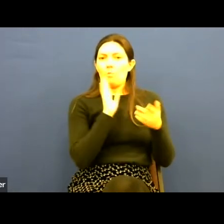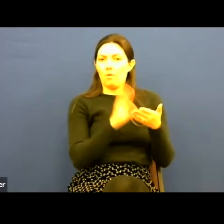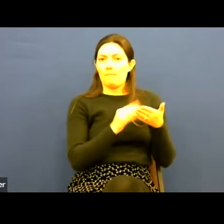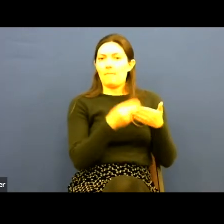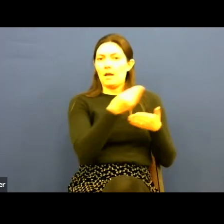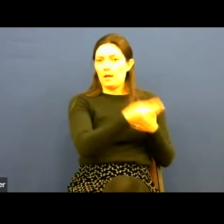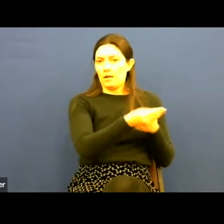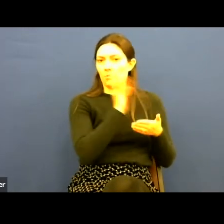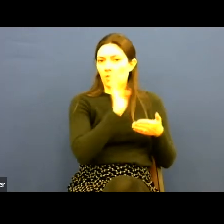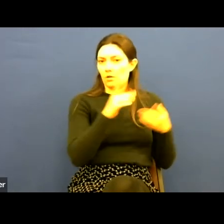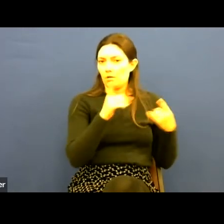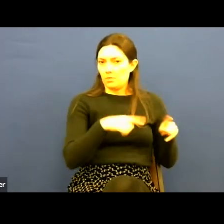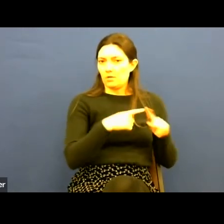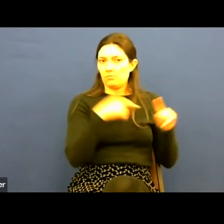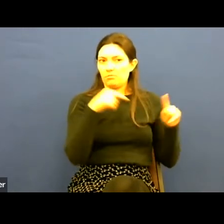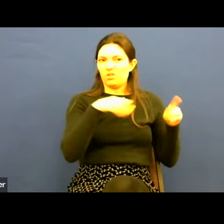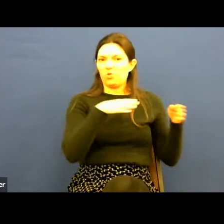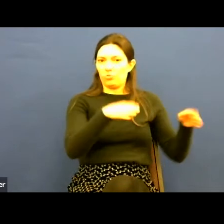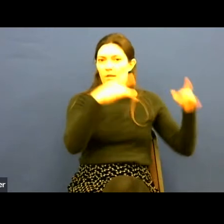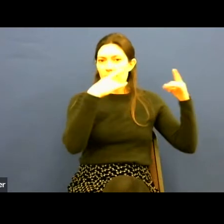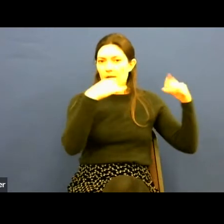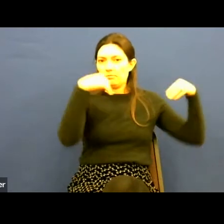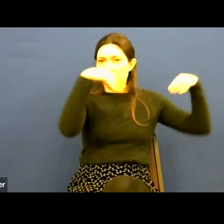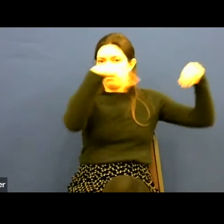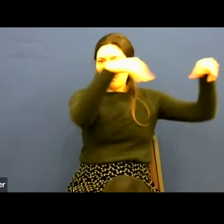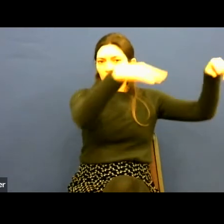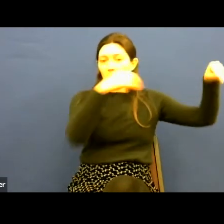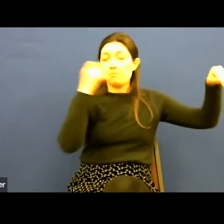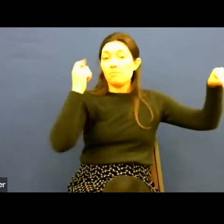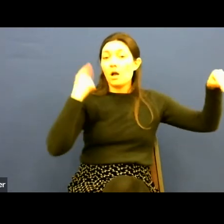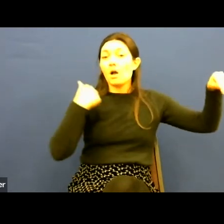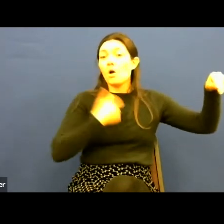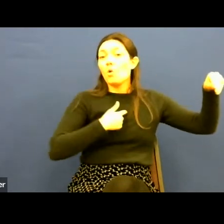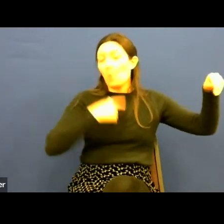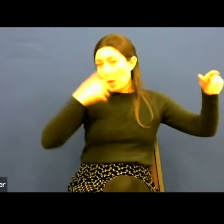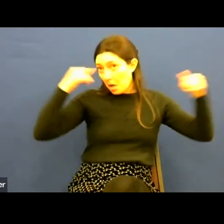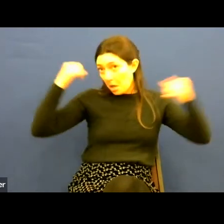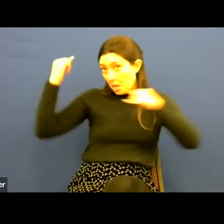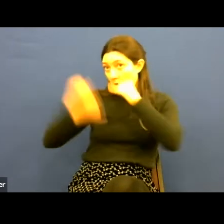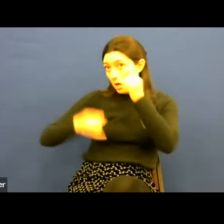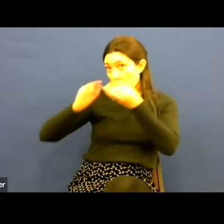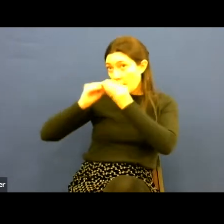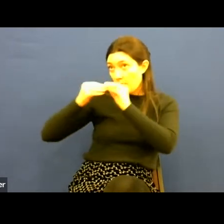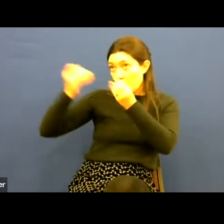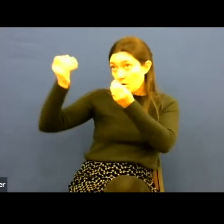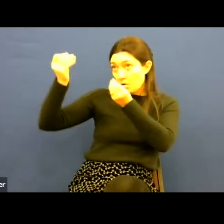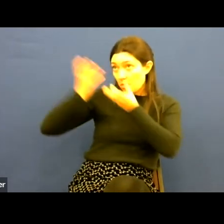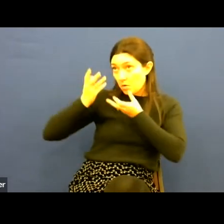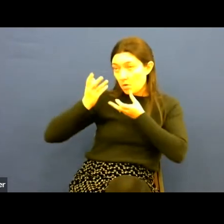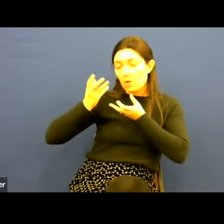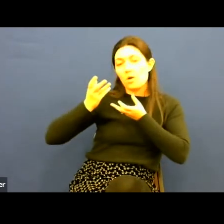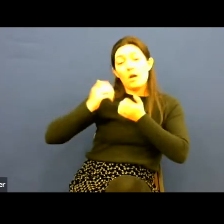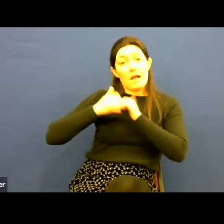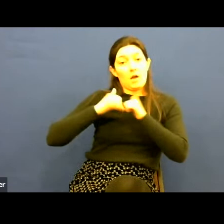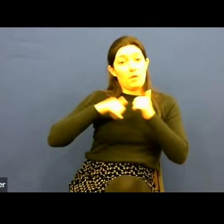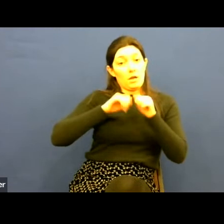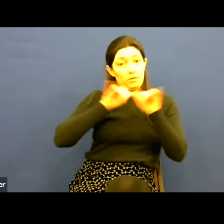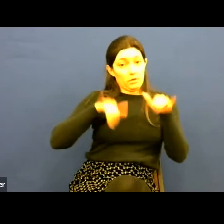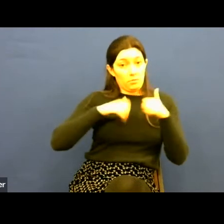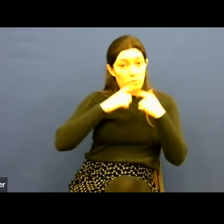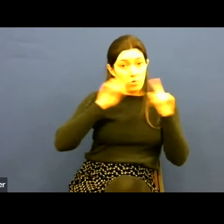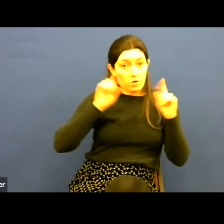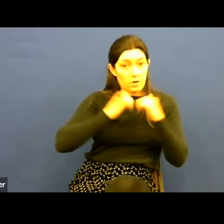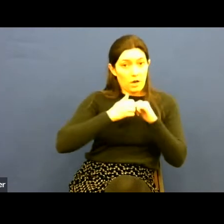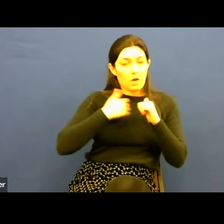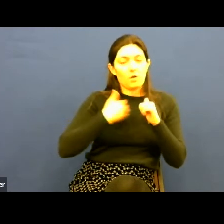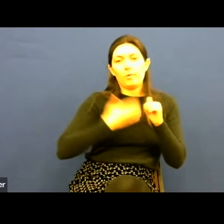got what we believe will be the final numbers. The way this system works is it goes to the Public Service Commission and they could actually